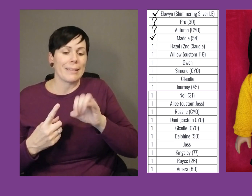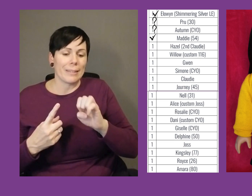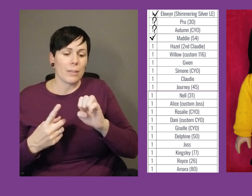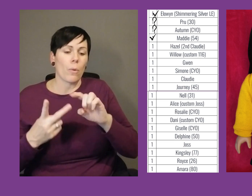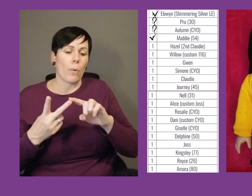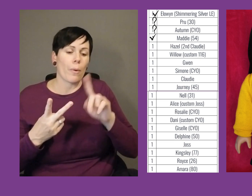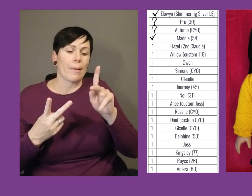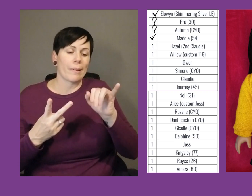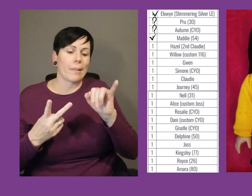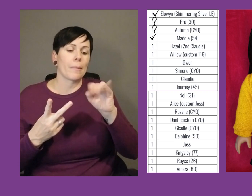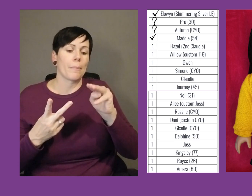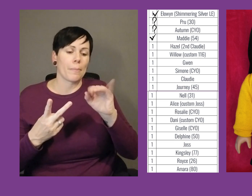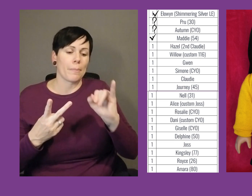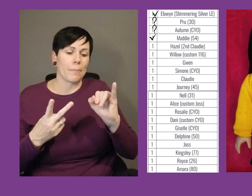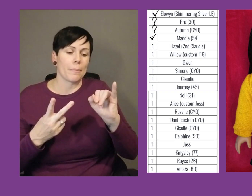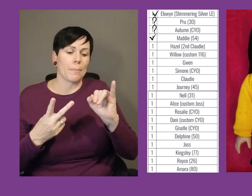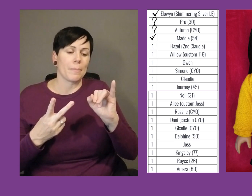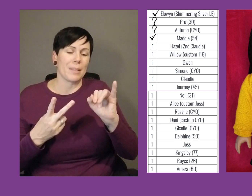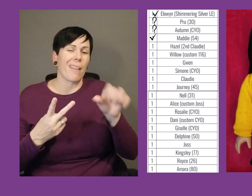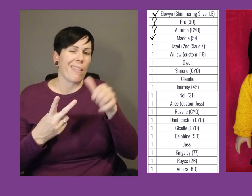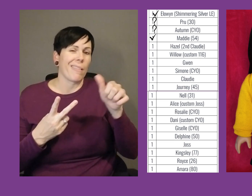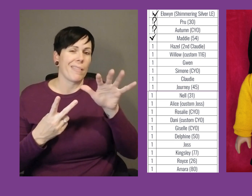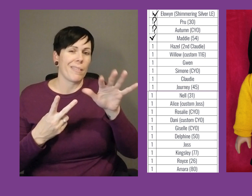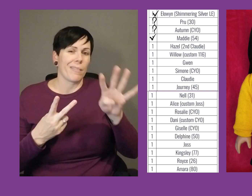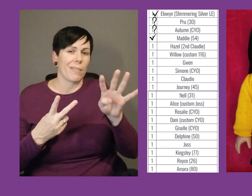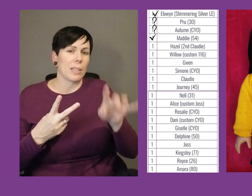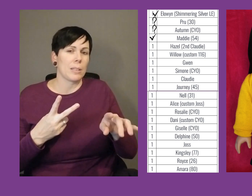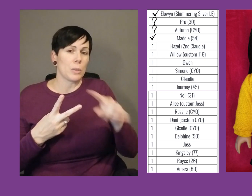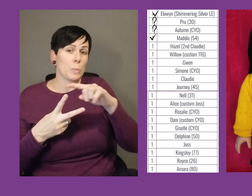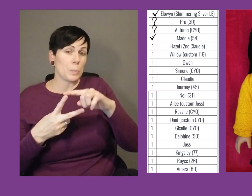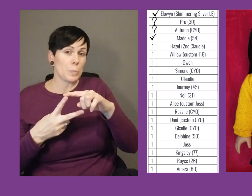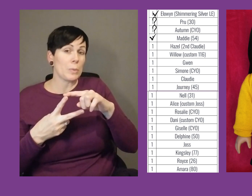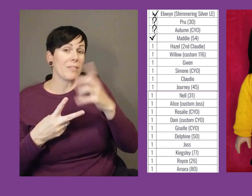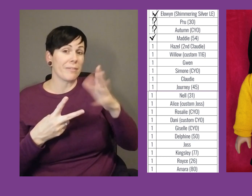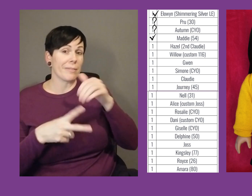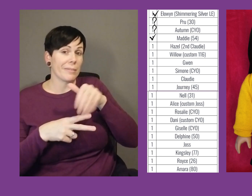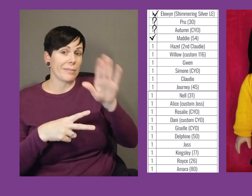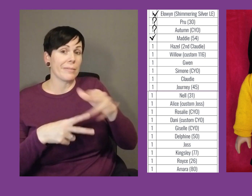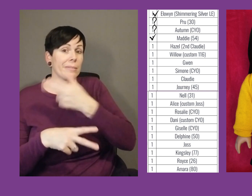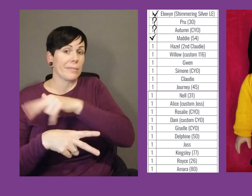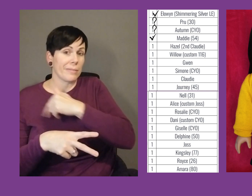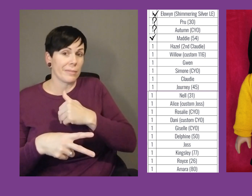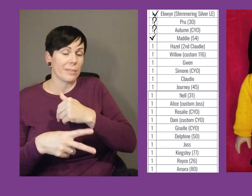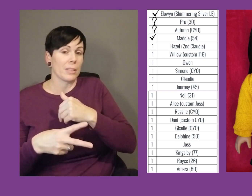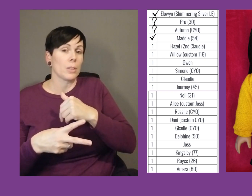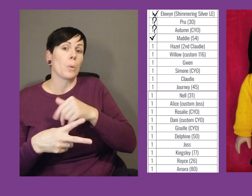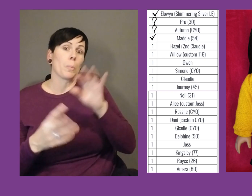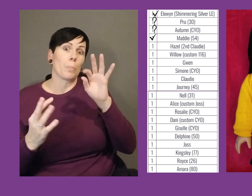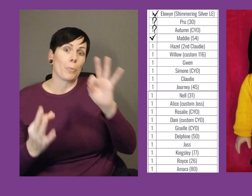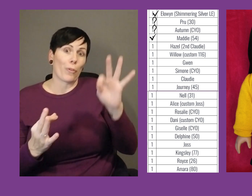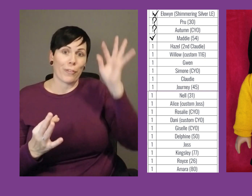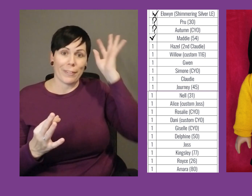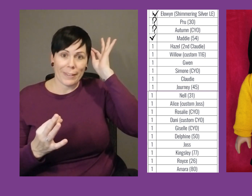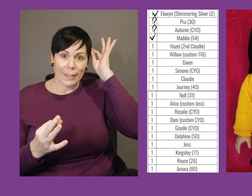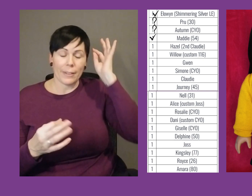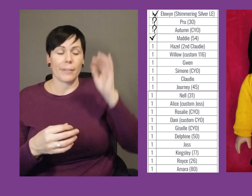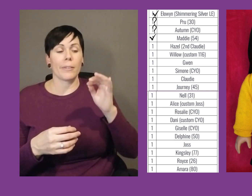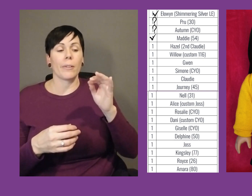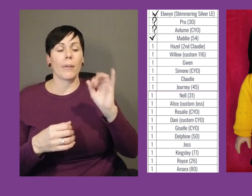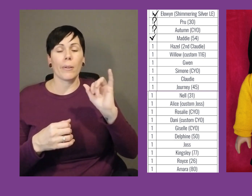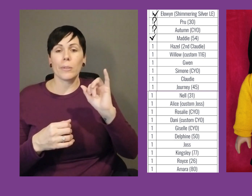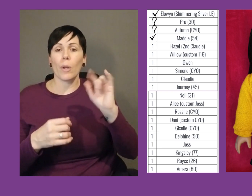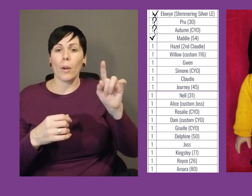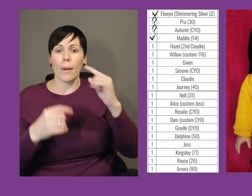because we sent her into the hospital, and so her hair is perfect. She got a new head, and she has the notches that are